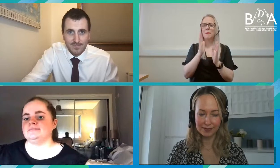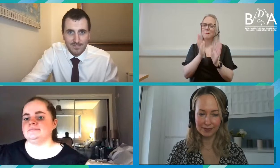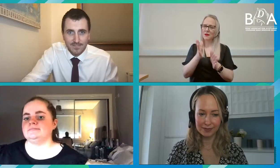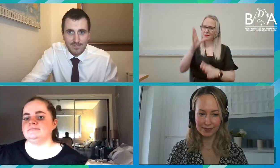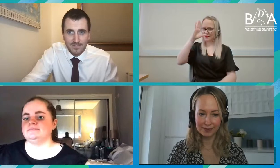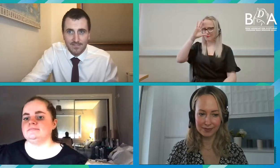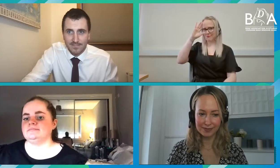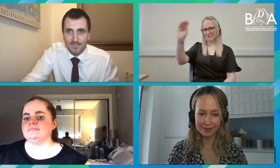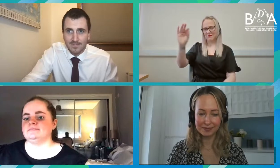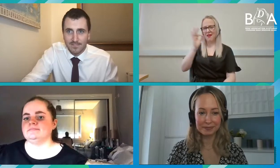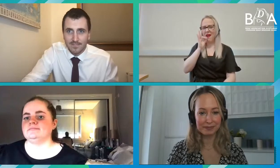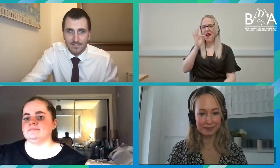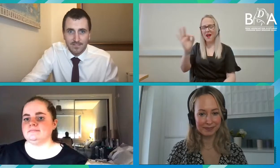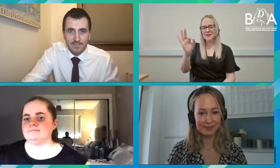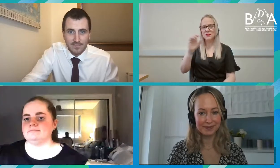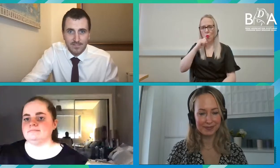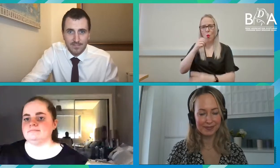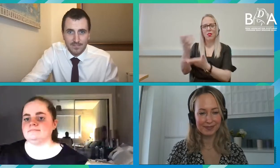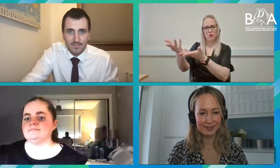for it.